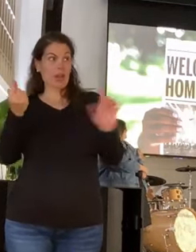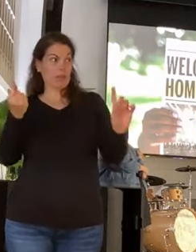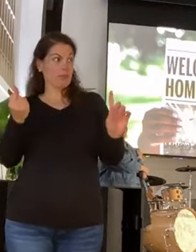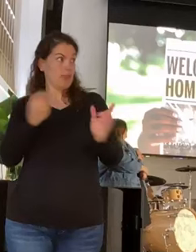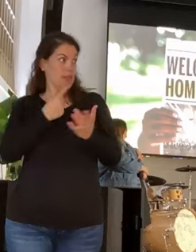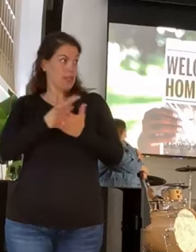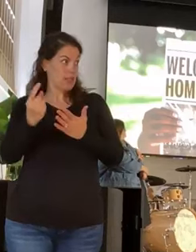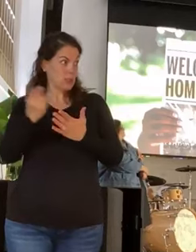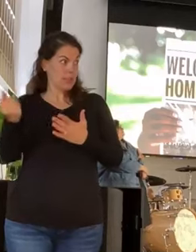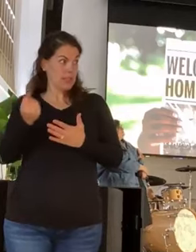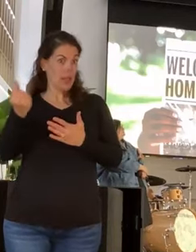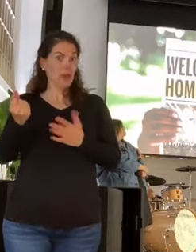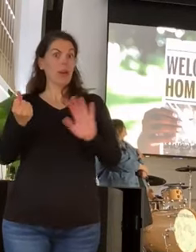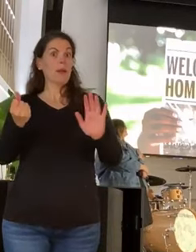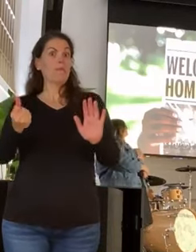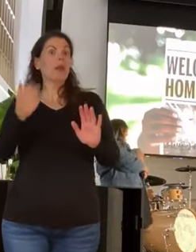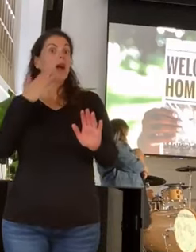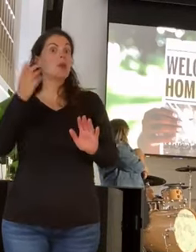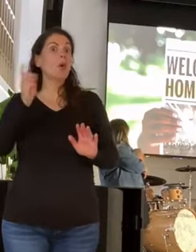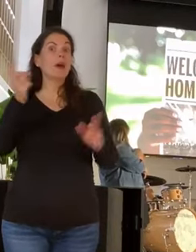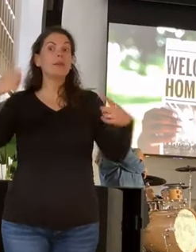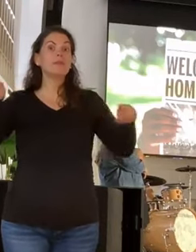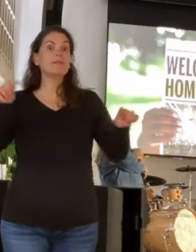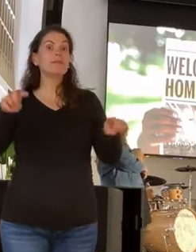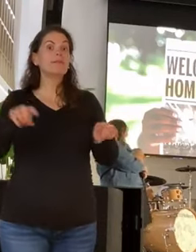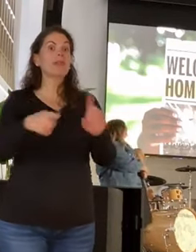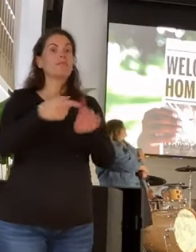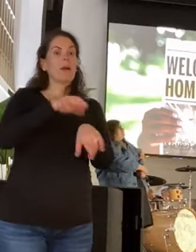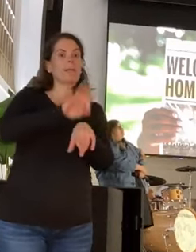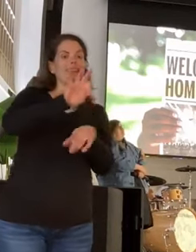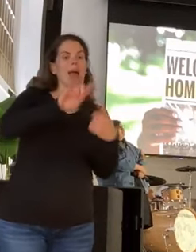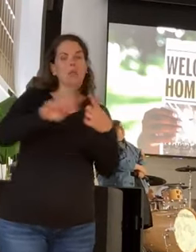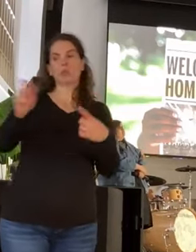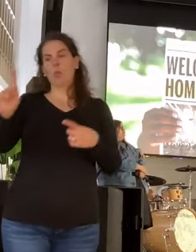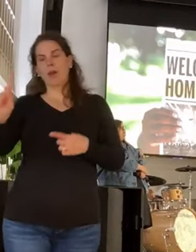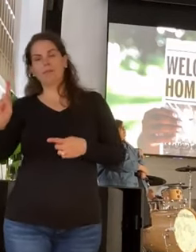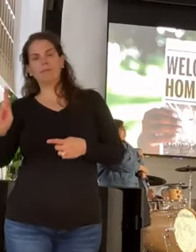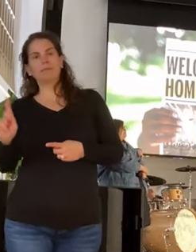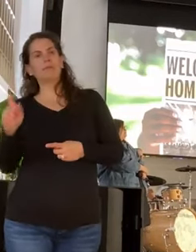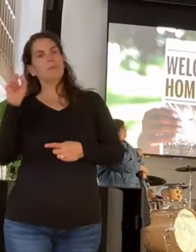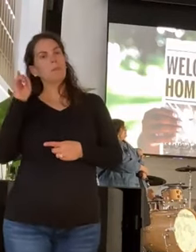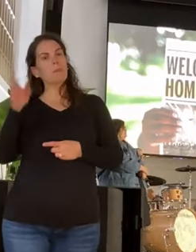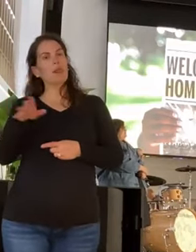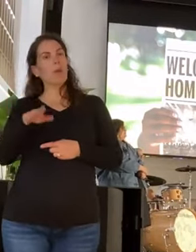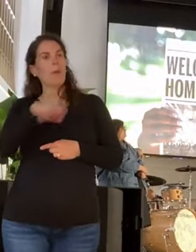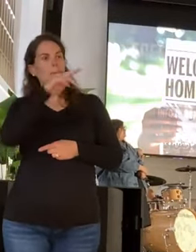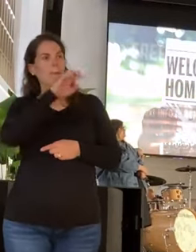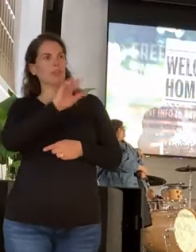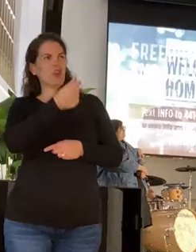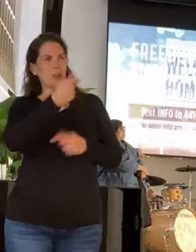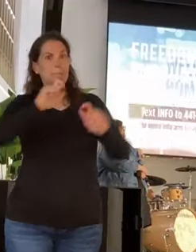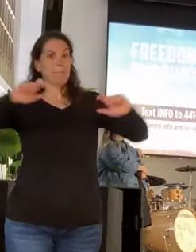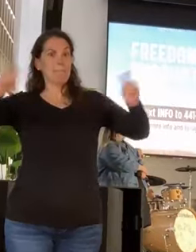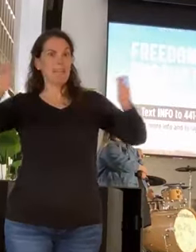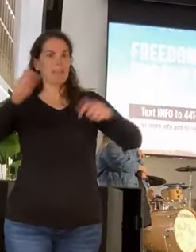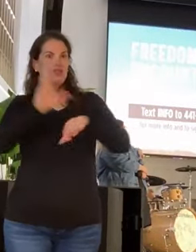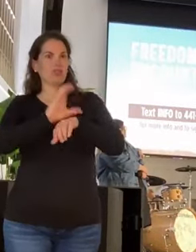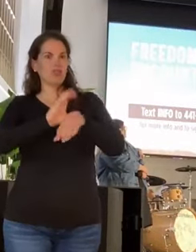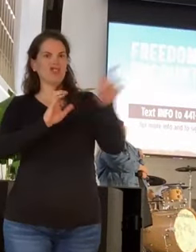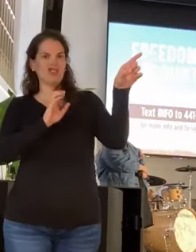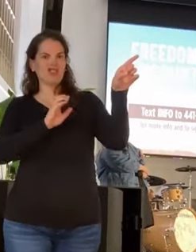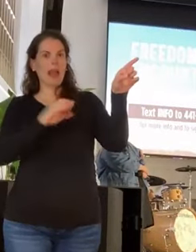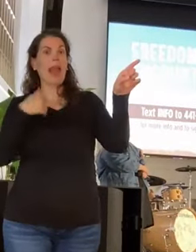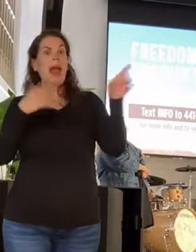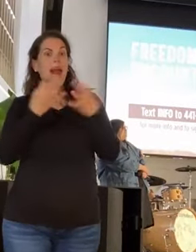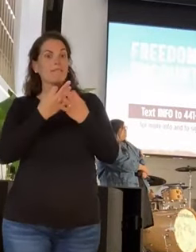Saturday. I know exactly where we'll be from 9 a.m. to 1 p.m. You will be at our garden campus because we are